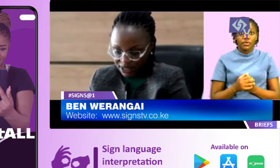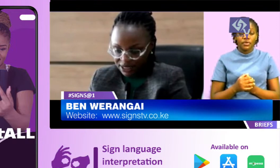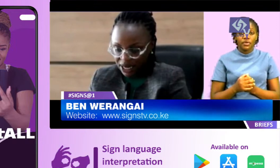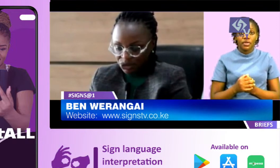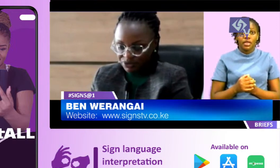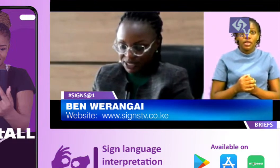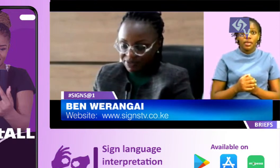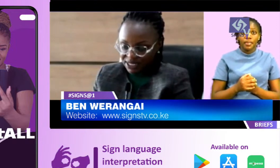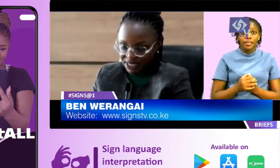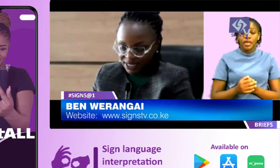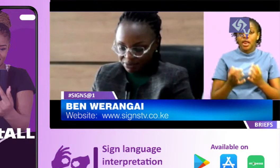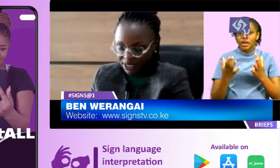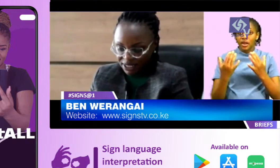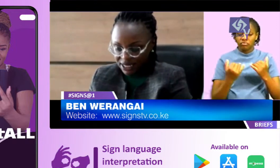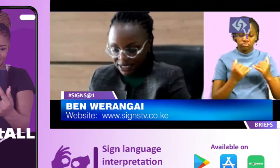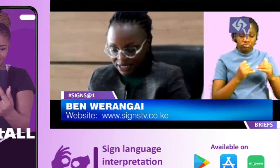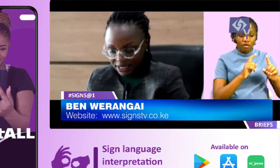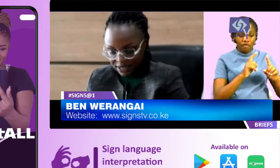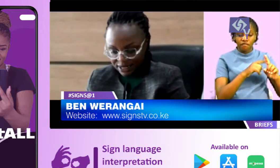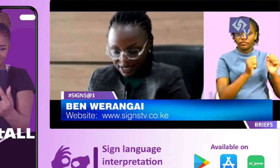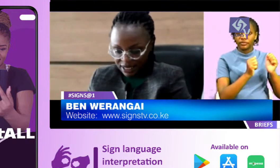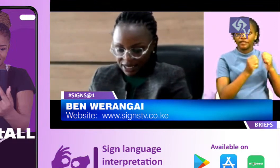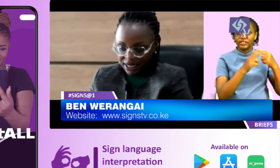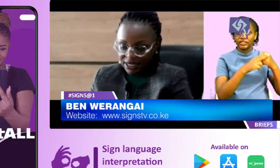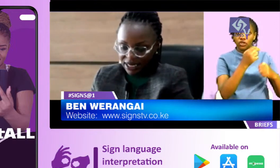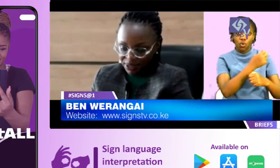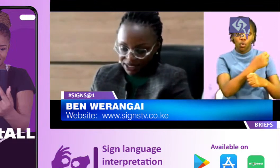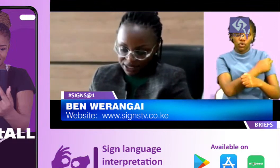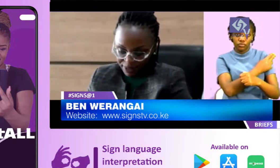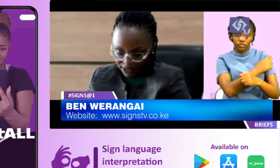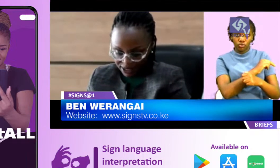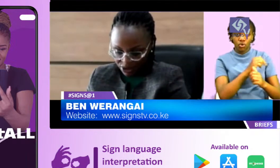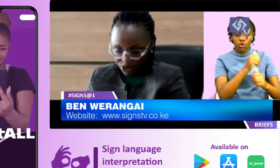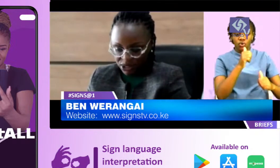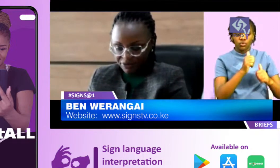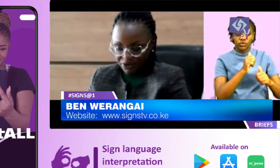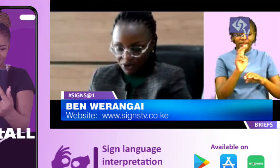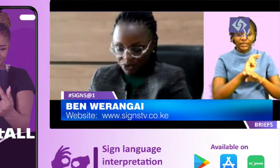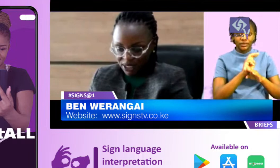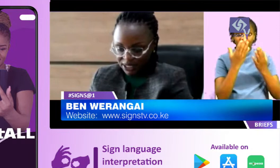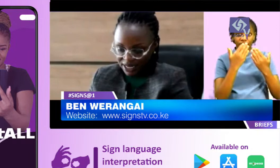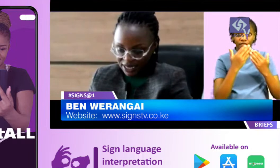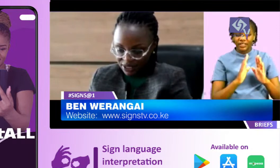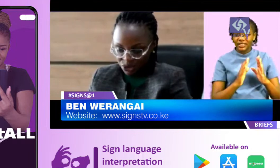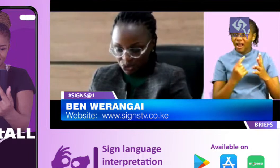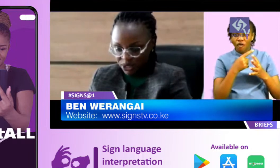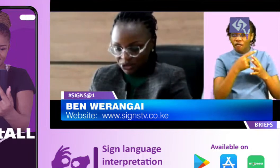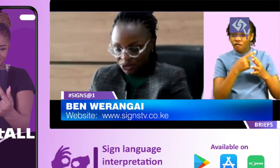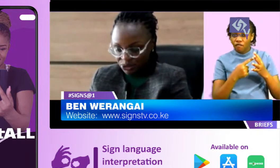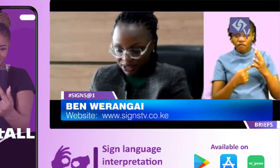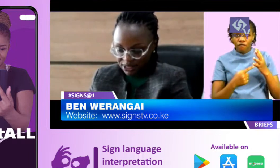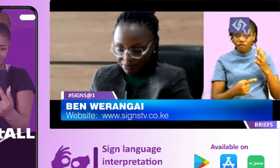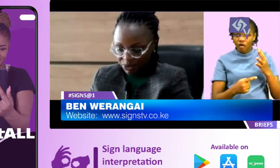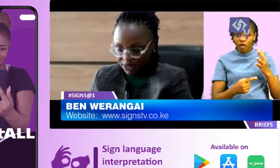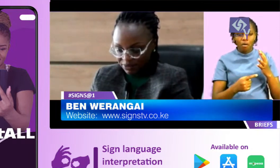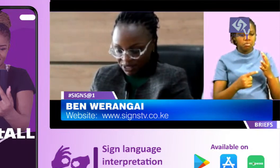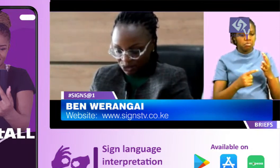that out of 17 Meridian clinics that had been inspected, only 4 were declared through legal notice number